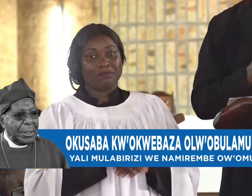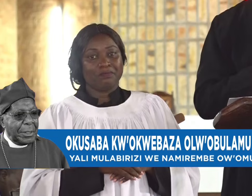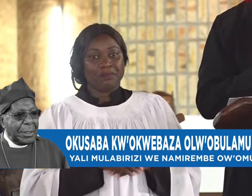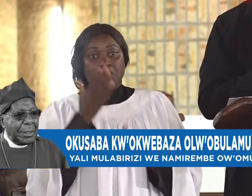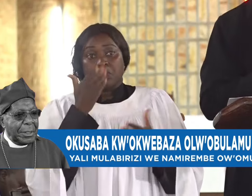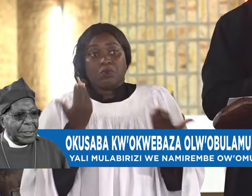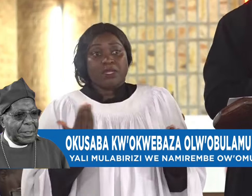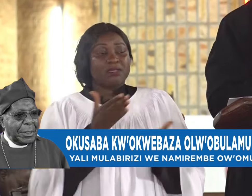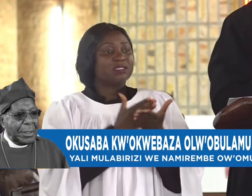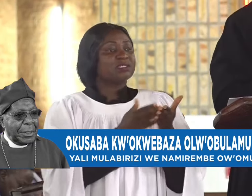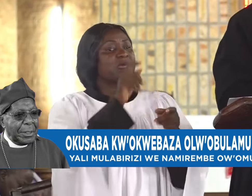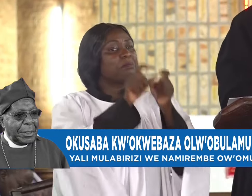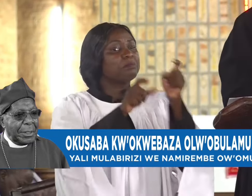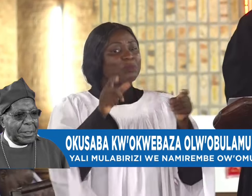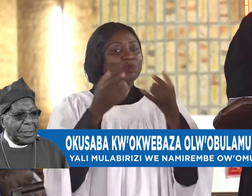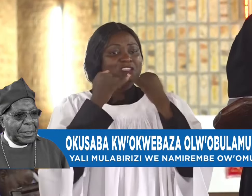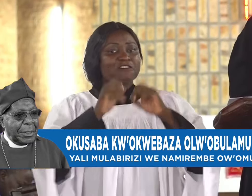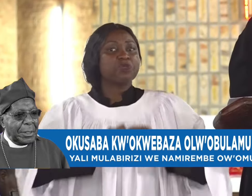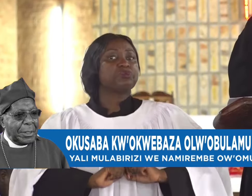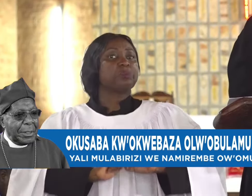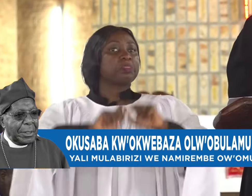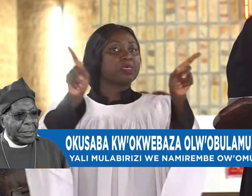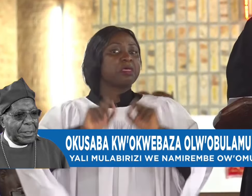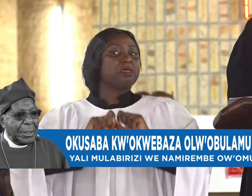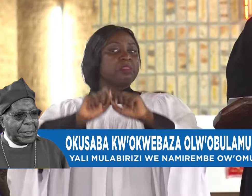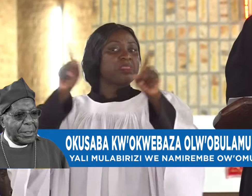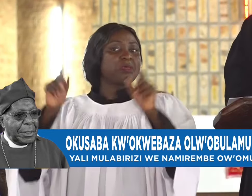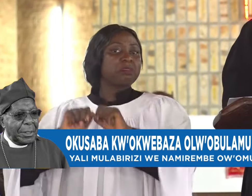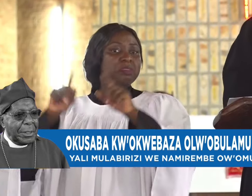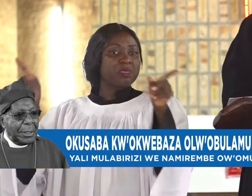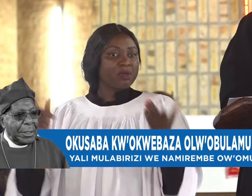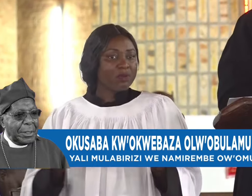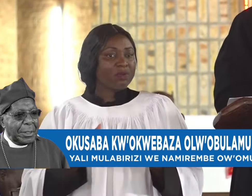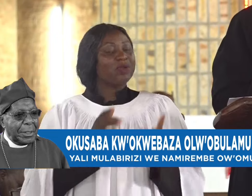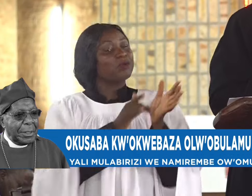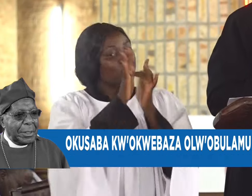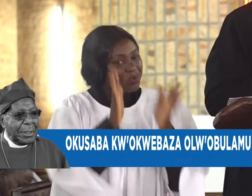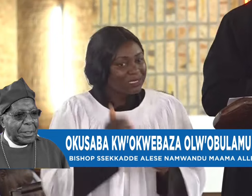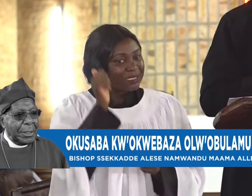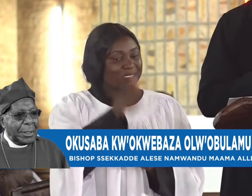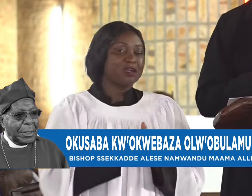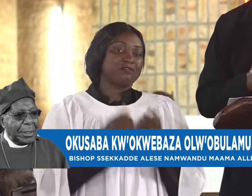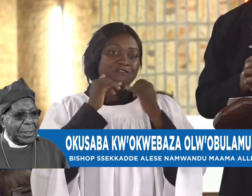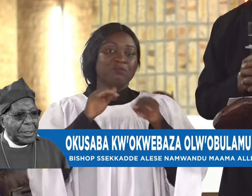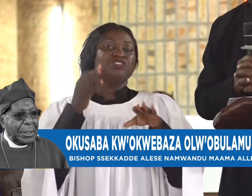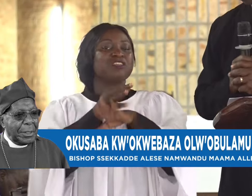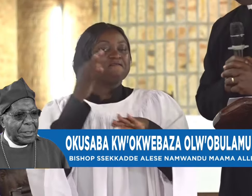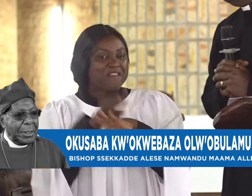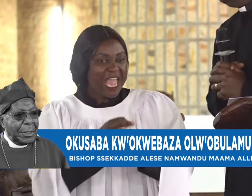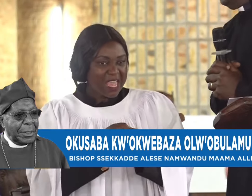Because some of the people who were posting those things that were wrong were Christians. Fake news